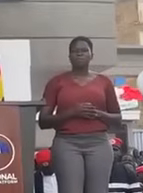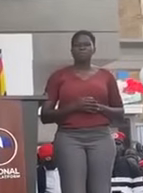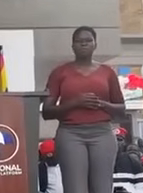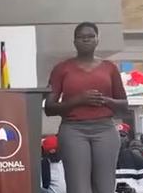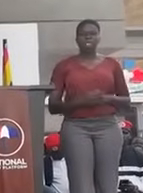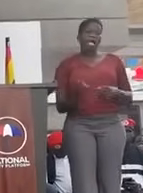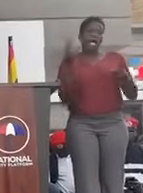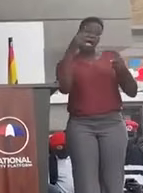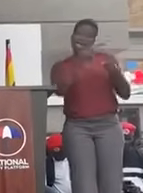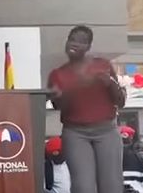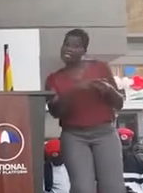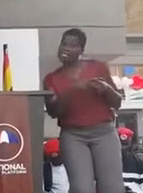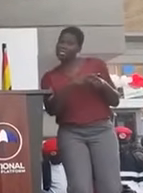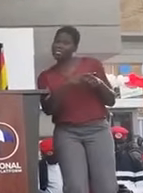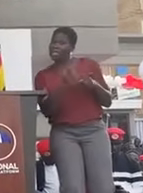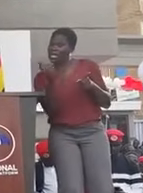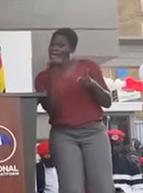mukongeremu